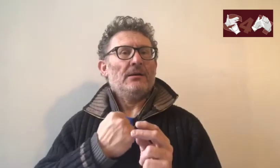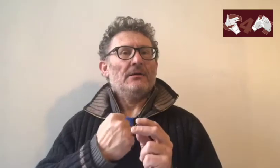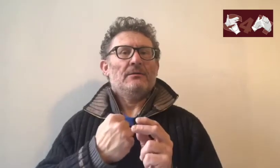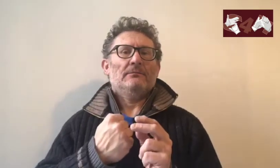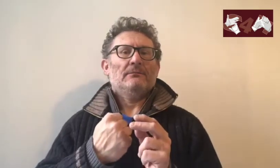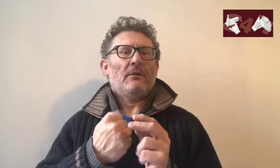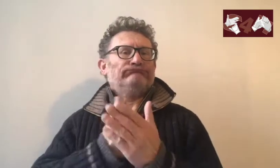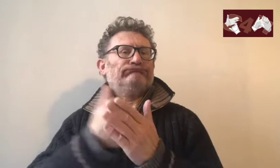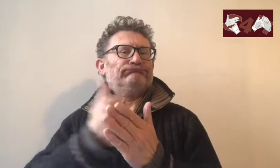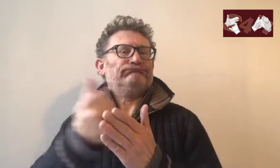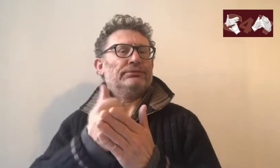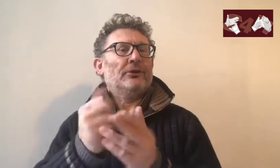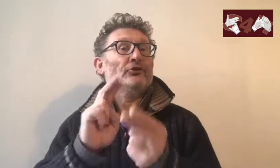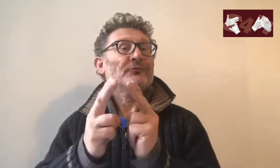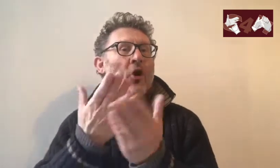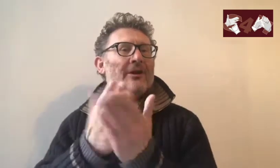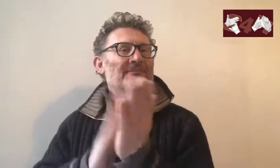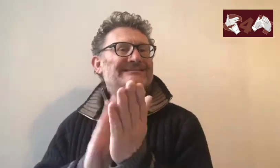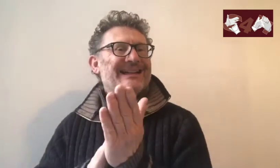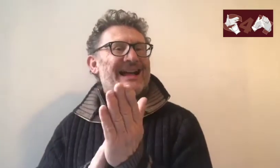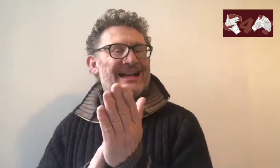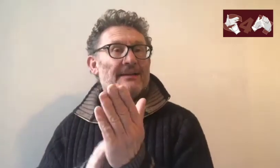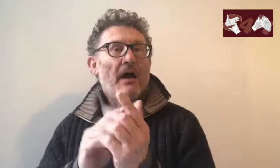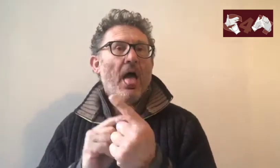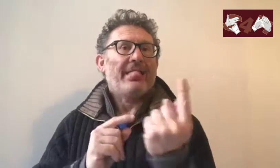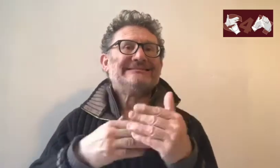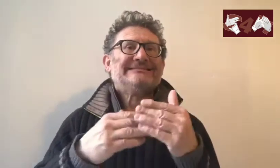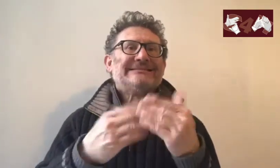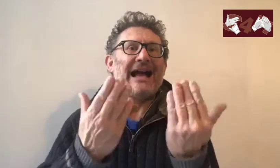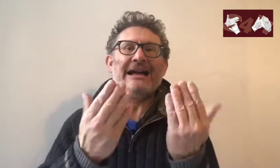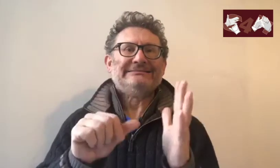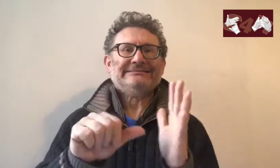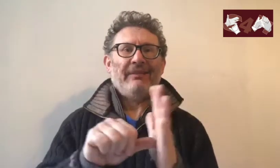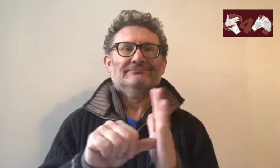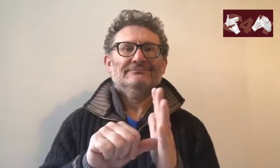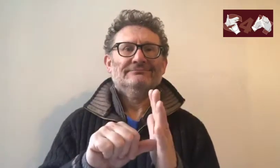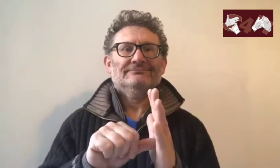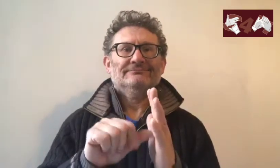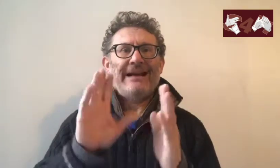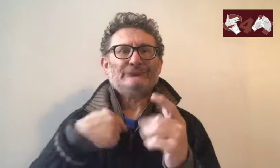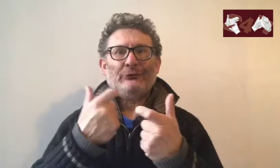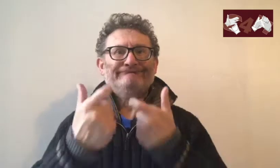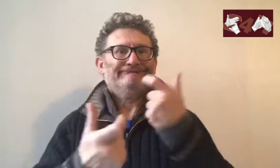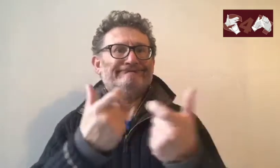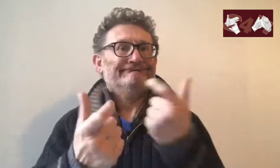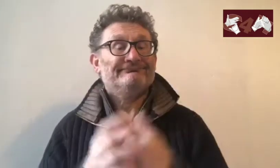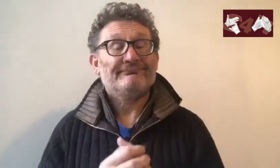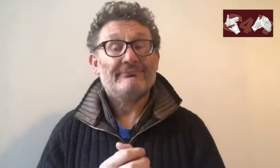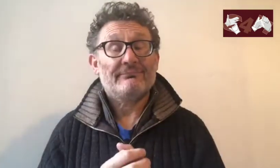how I was going to book an interpreter at such short notice. I have a regular interpreter that I use on a Monday, but it makes it difficult then to work